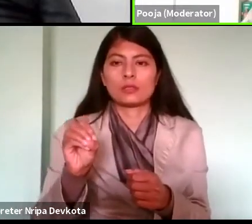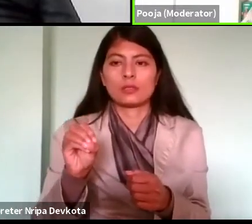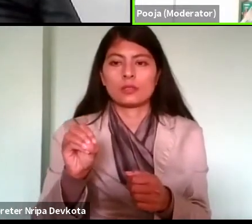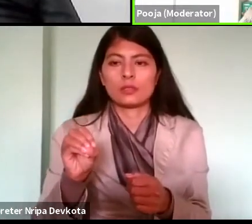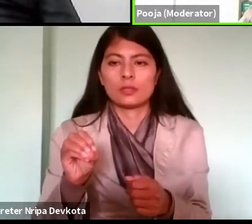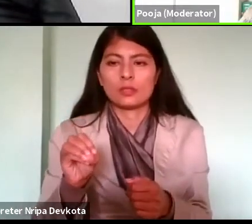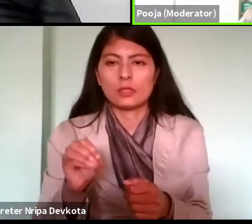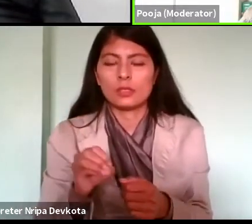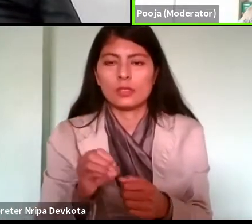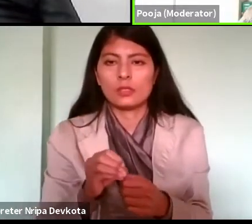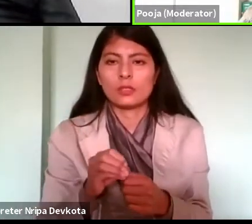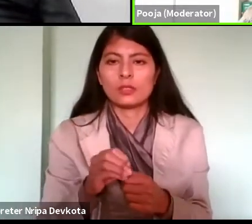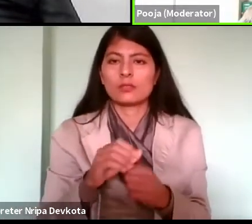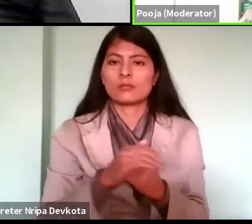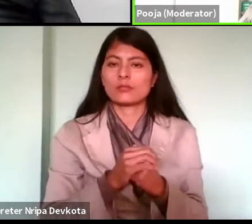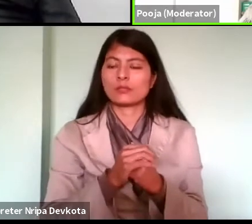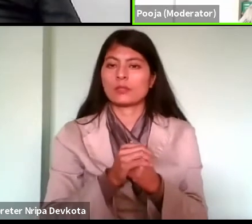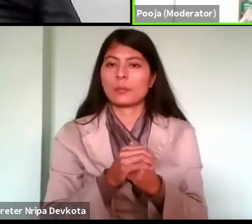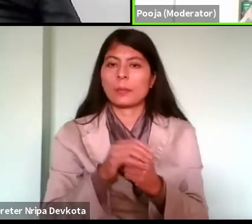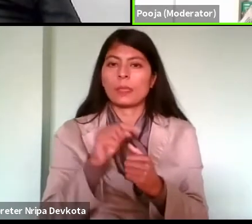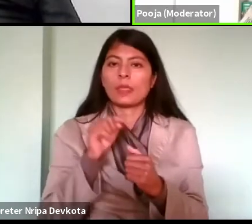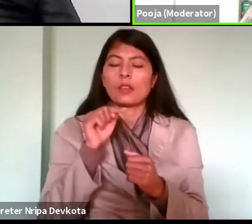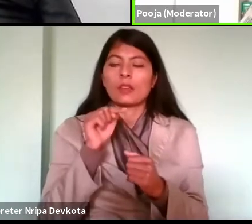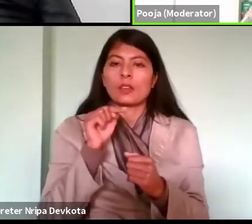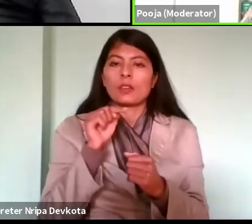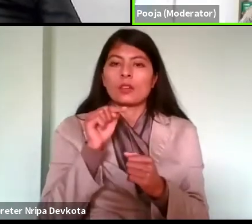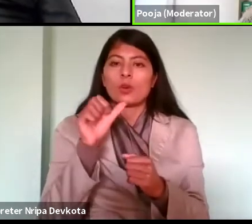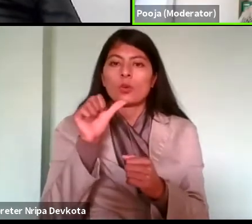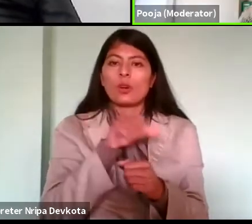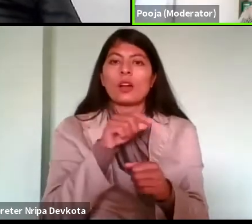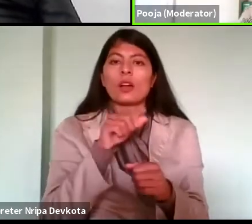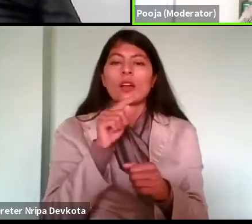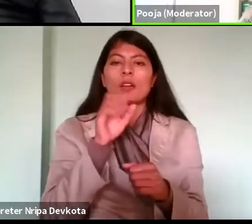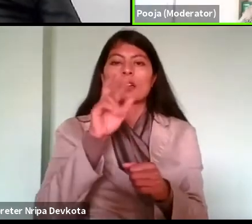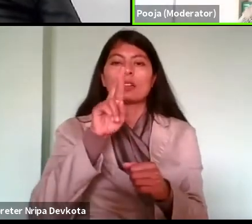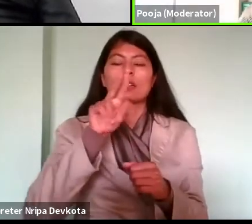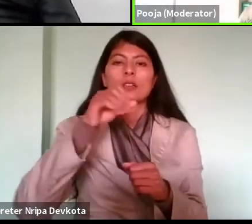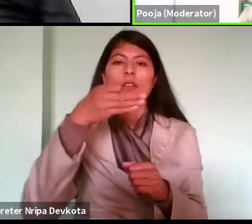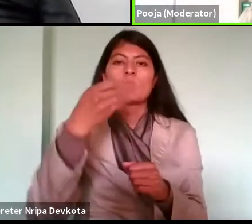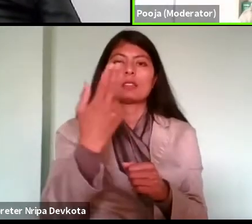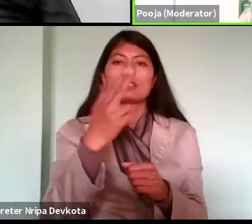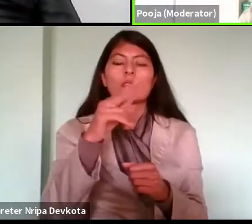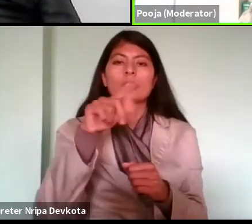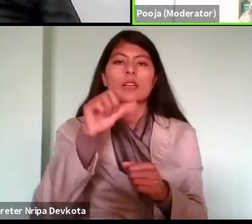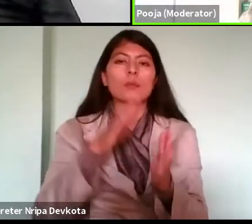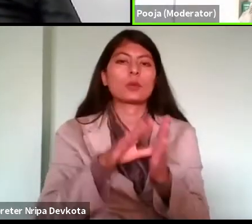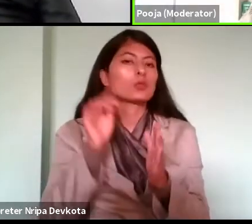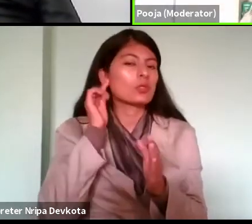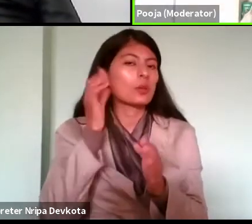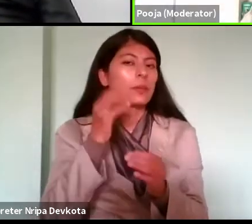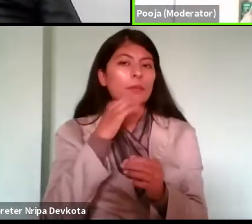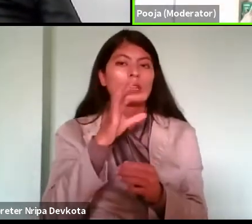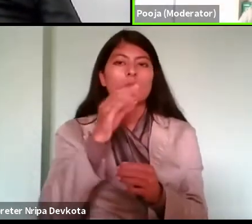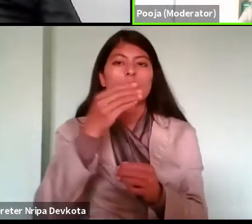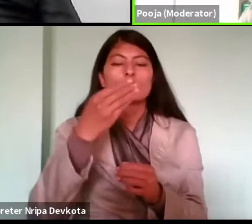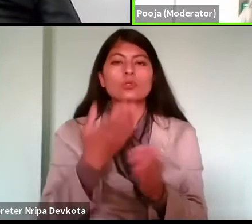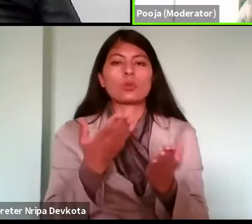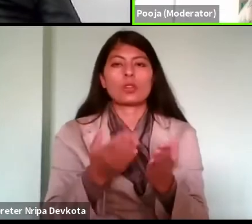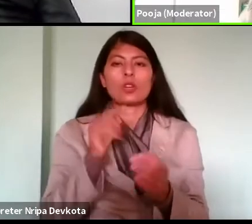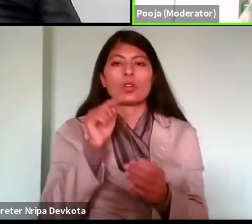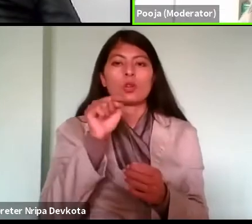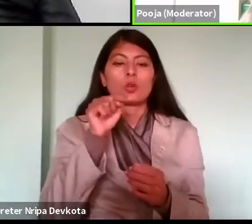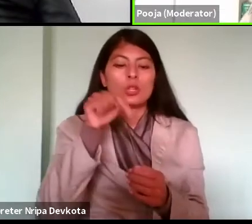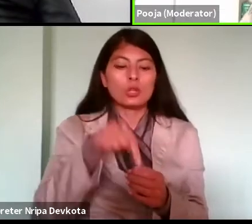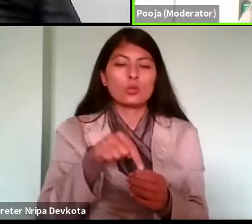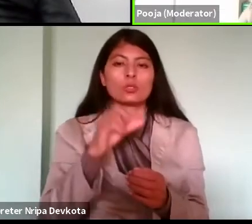honors. It would be very good to hear from you, Radhika, about how you would read